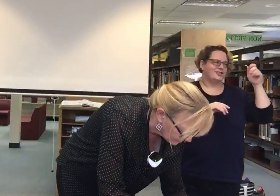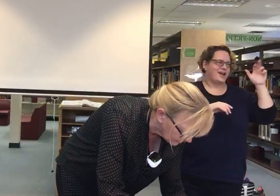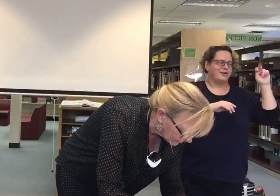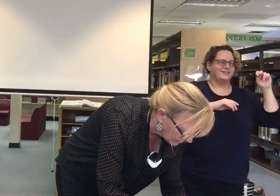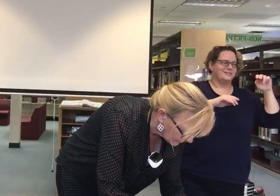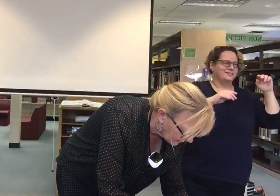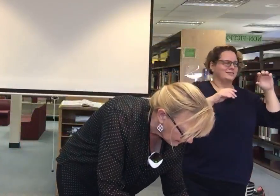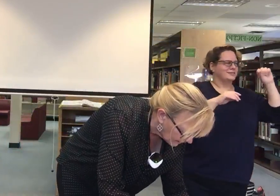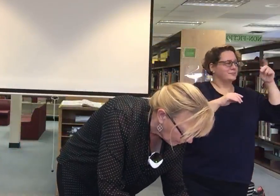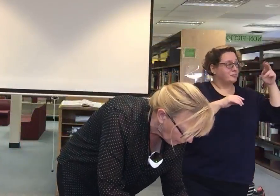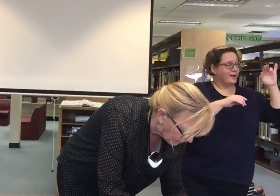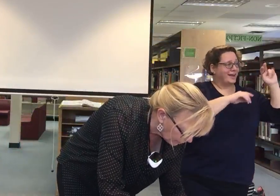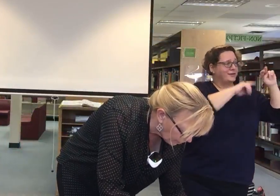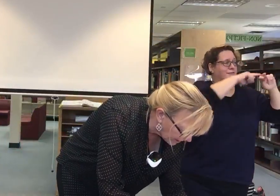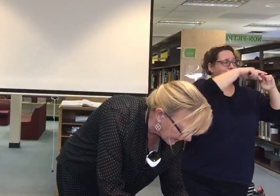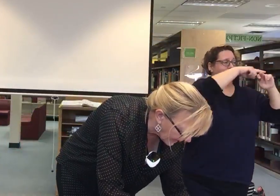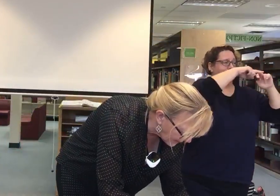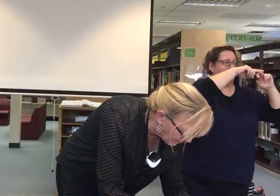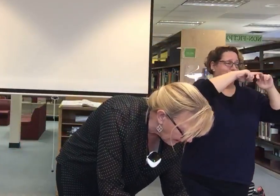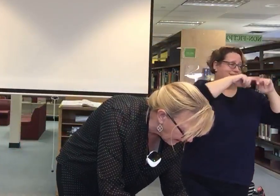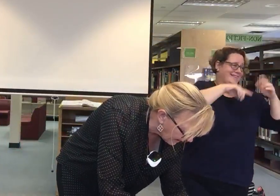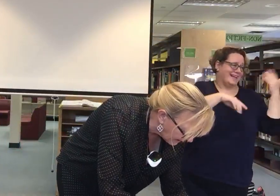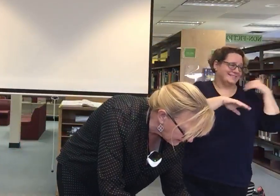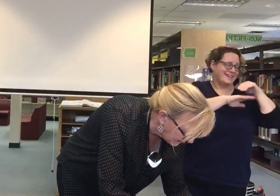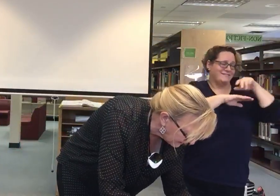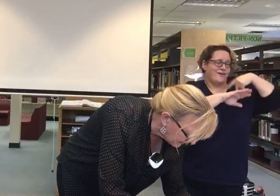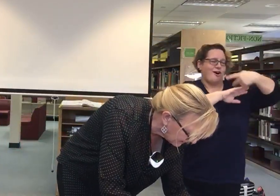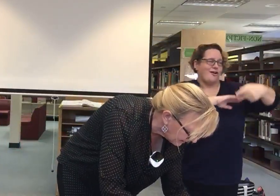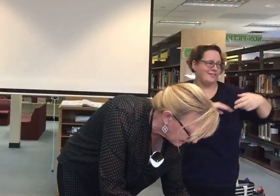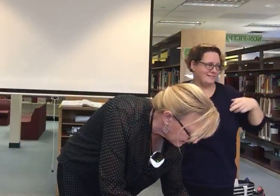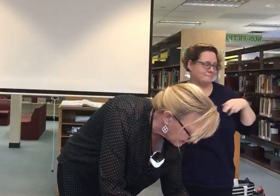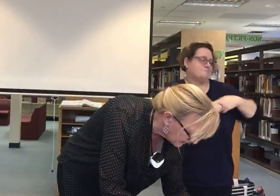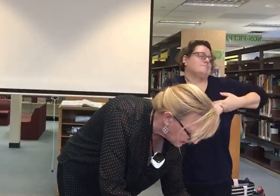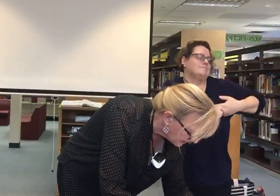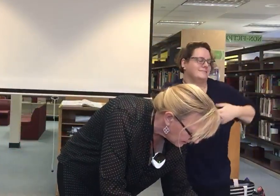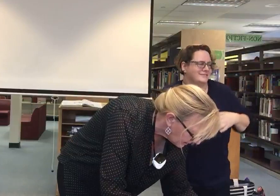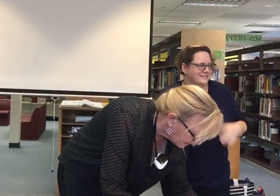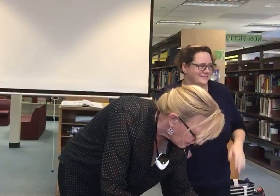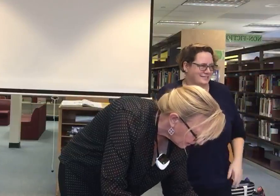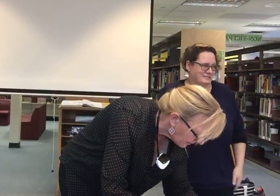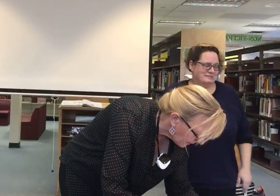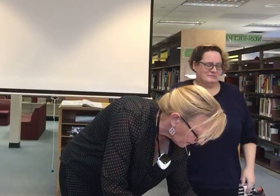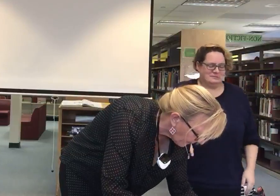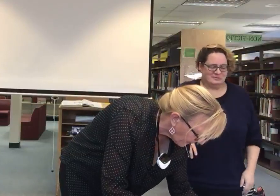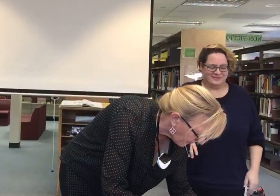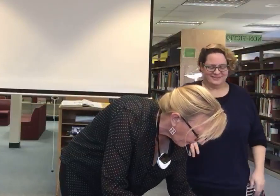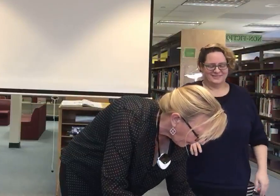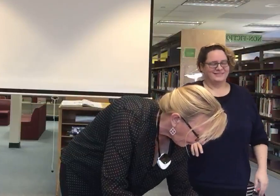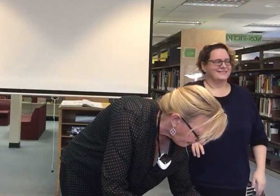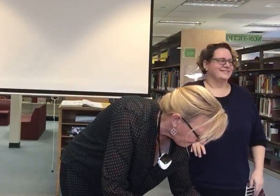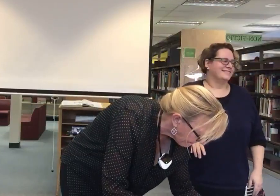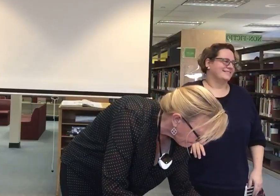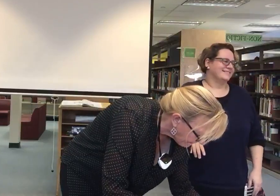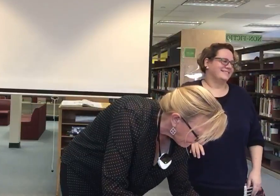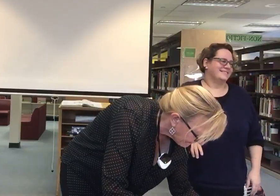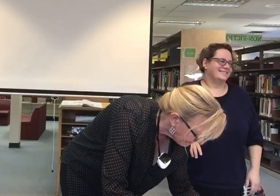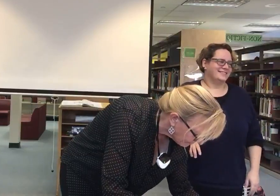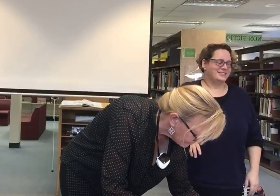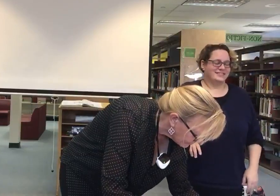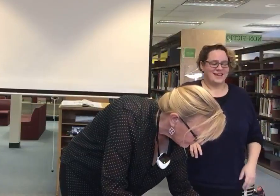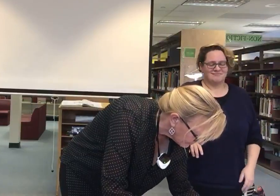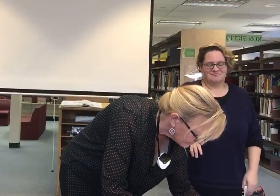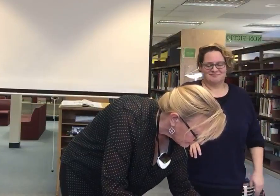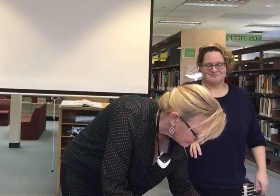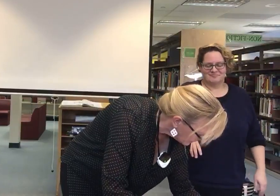already before I even press the login. whether you're on an iPad, Very frustrating. What I want to close it, I